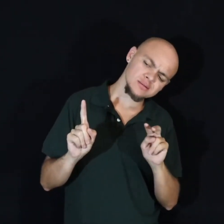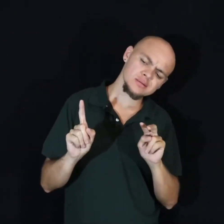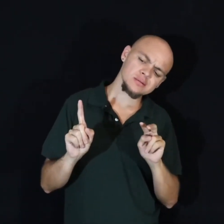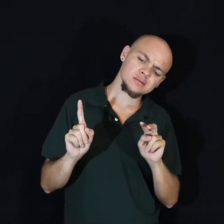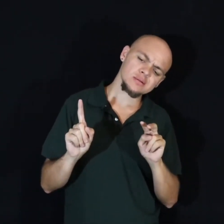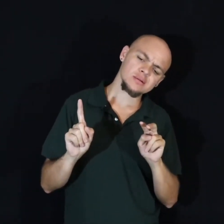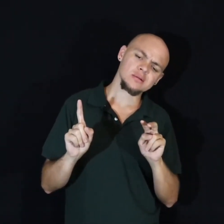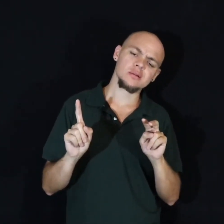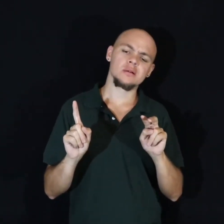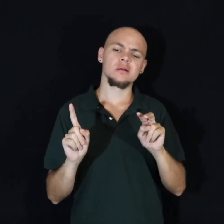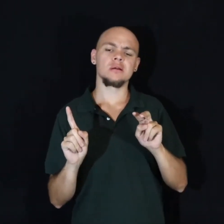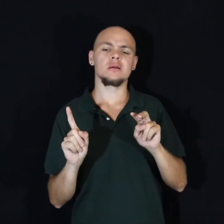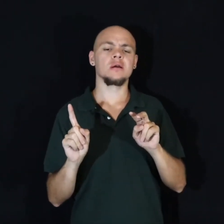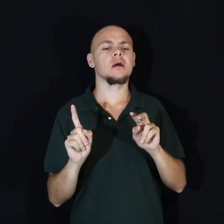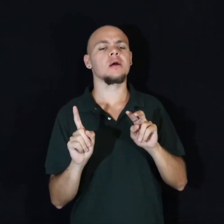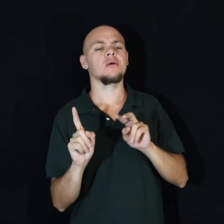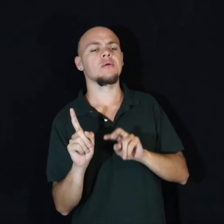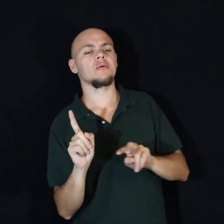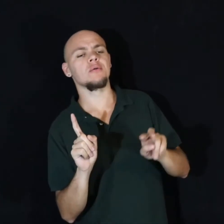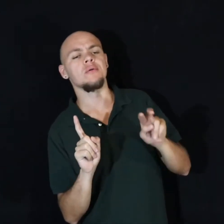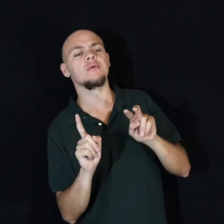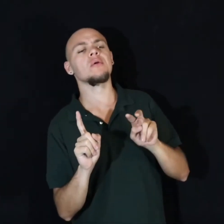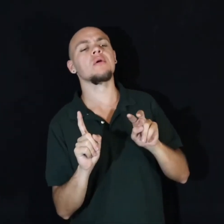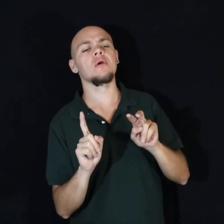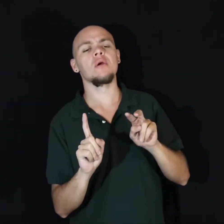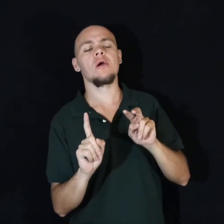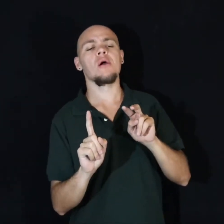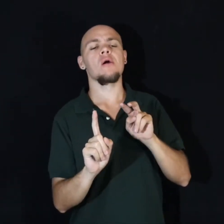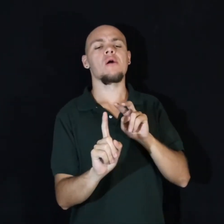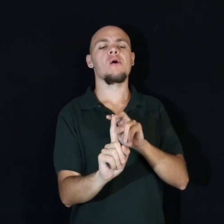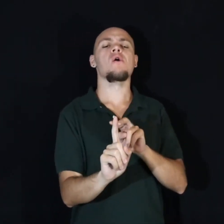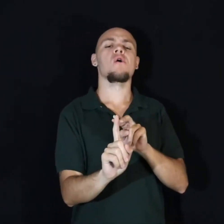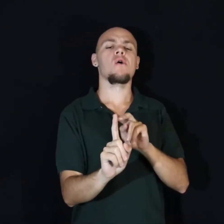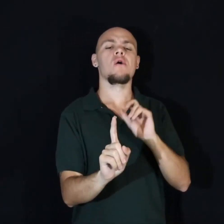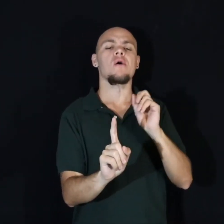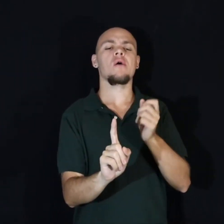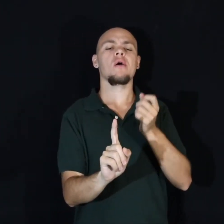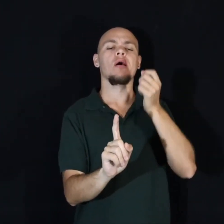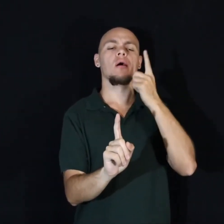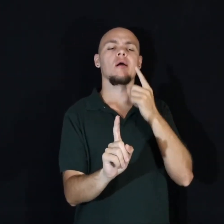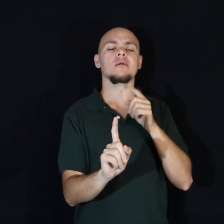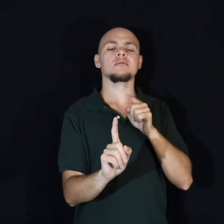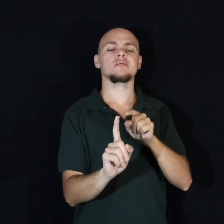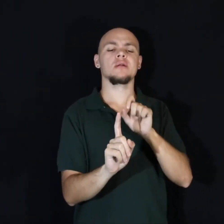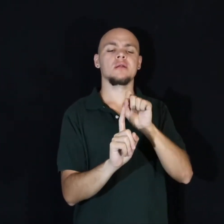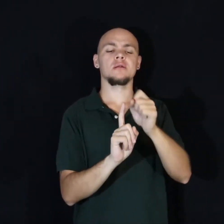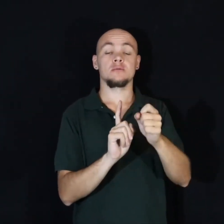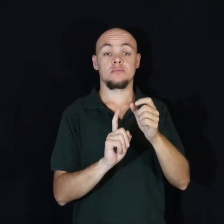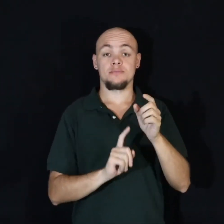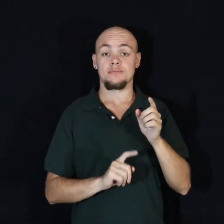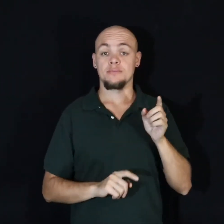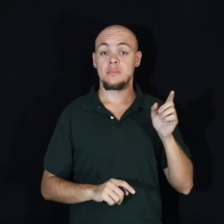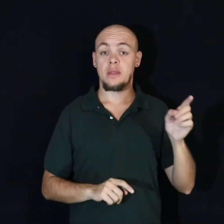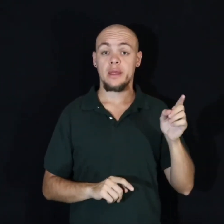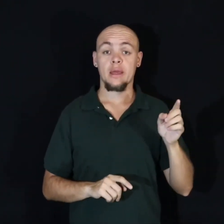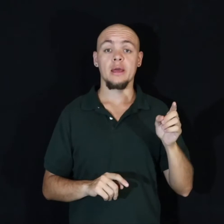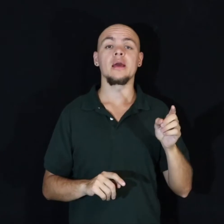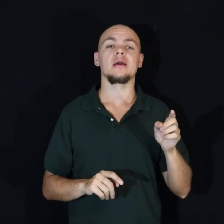and rounded to, ponderously and with laborious pomp and circumstance, for he was personating the big Missouri,